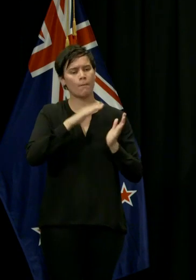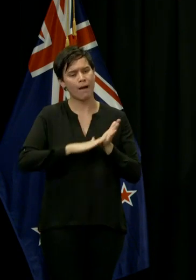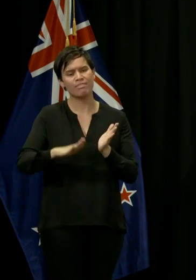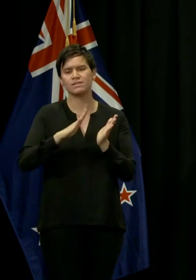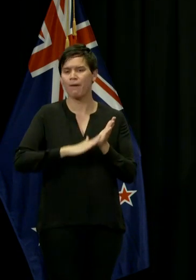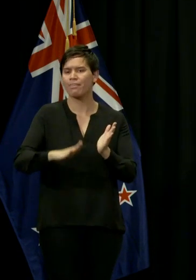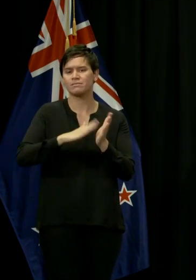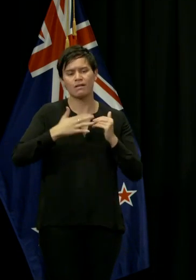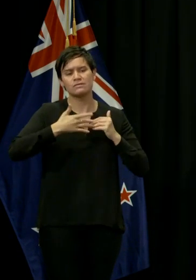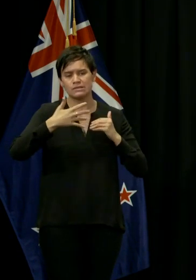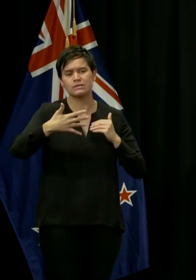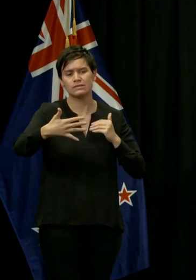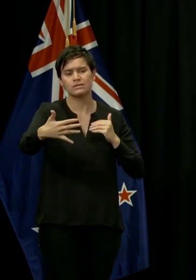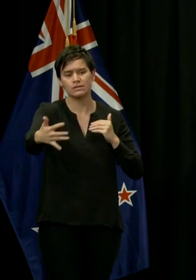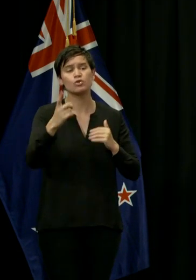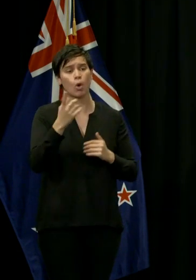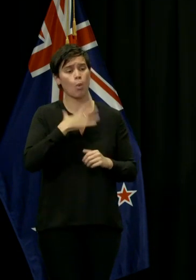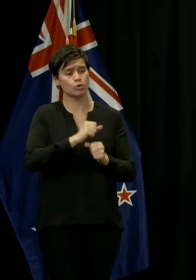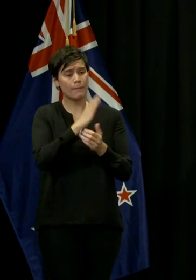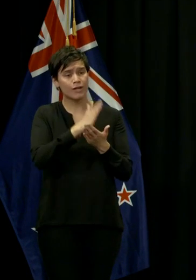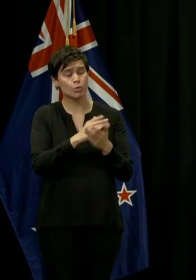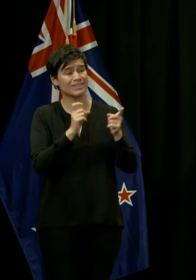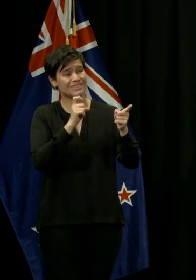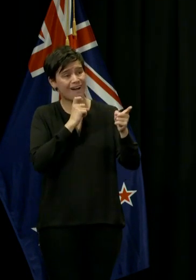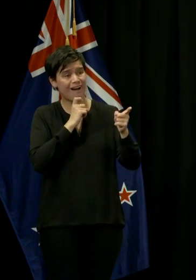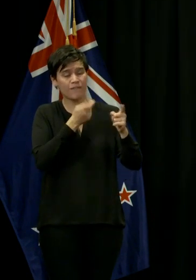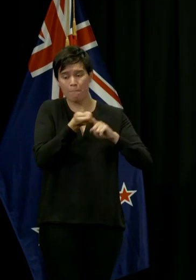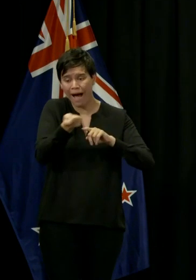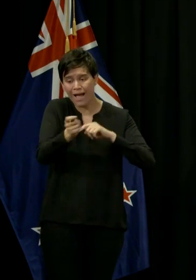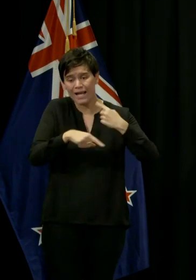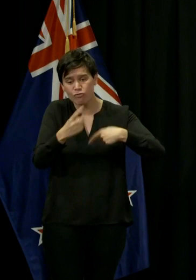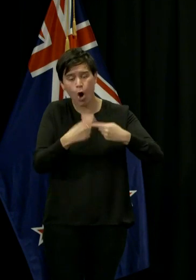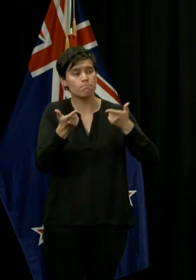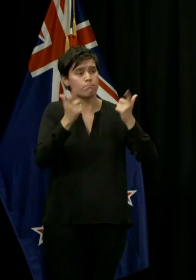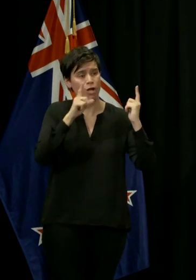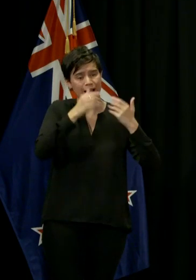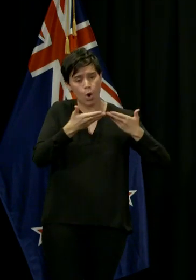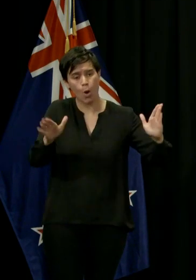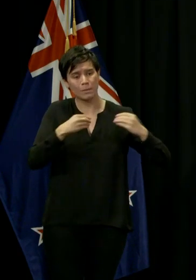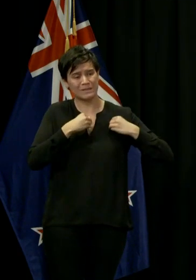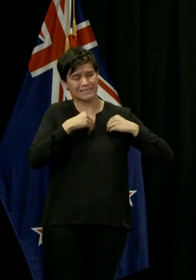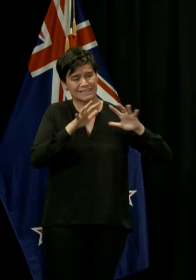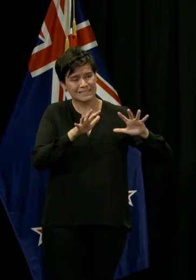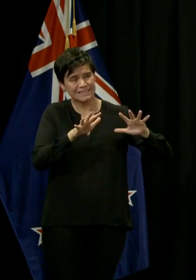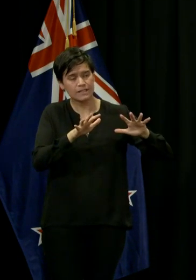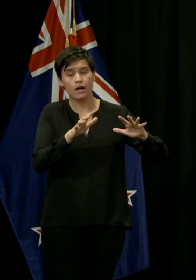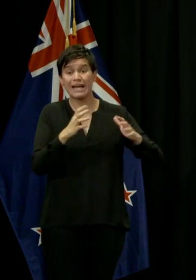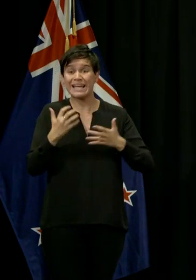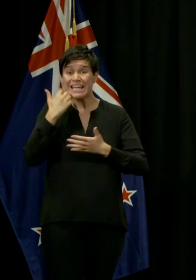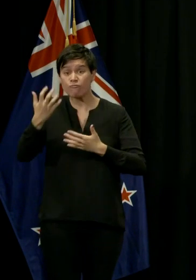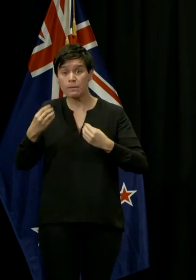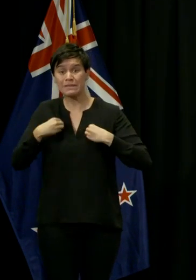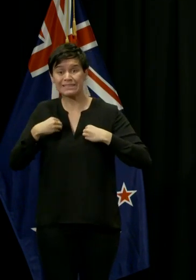who can continue to employ their staff, keep their business going. I'm still not promising that we can save every job or every business, but we